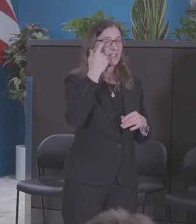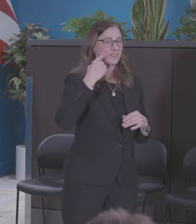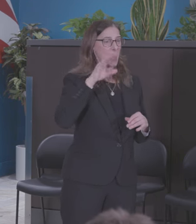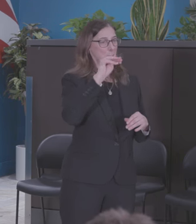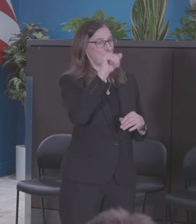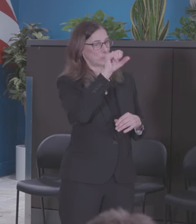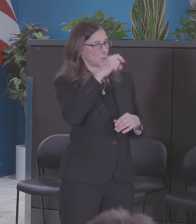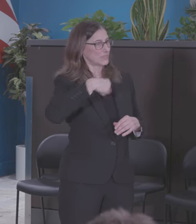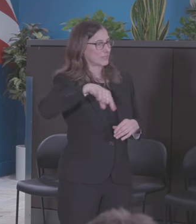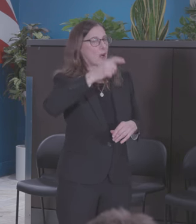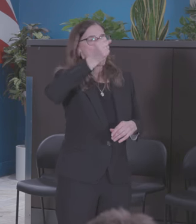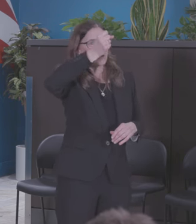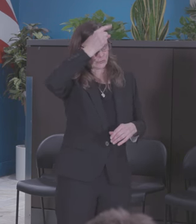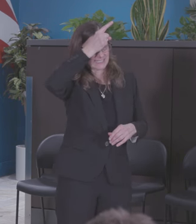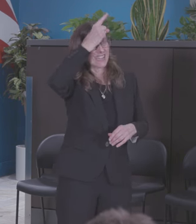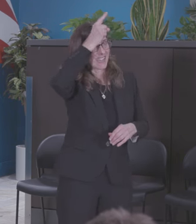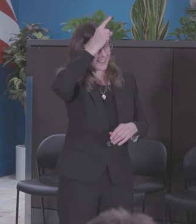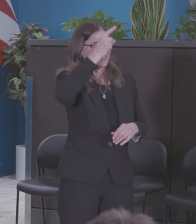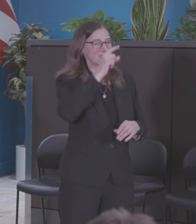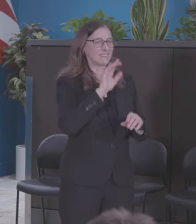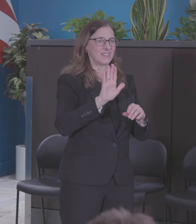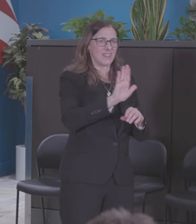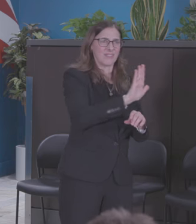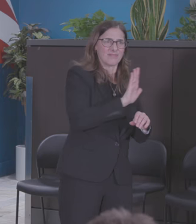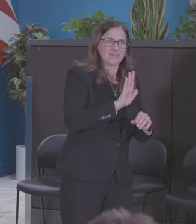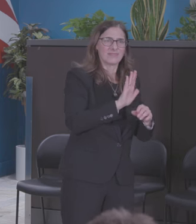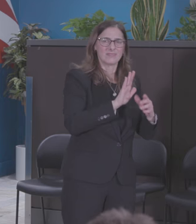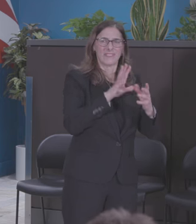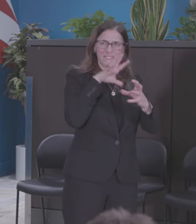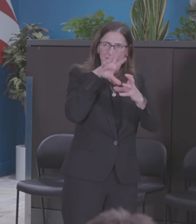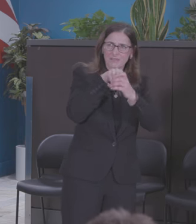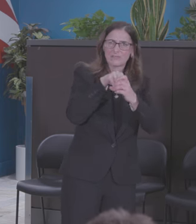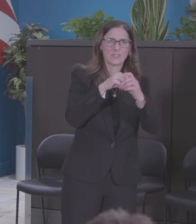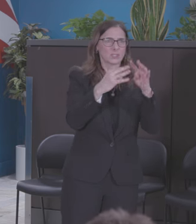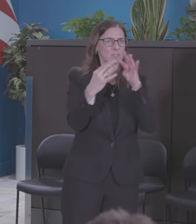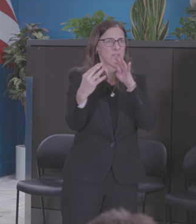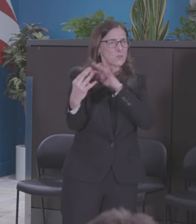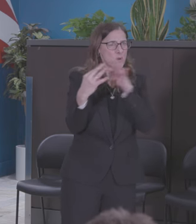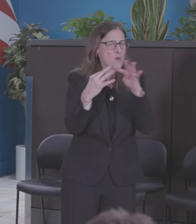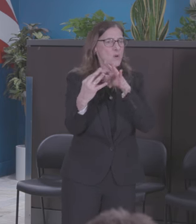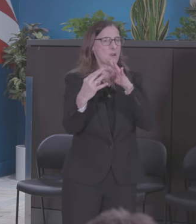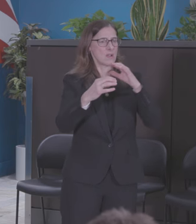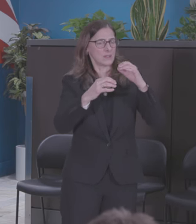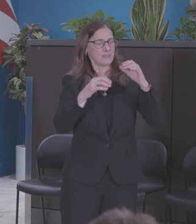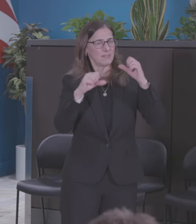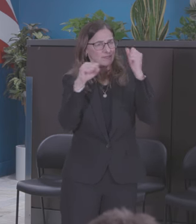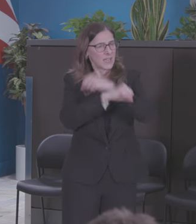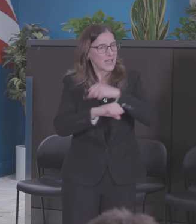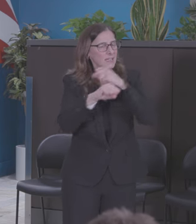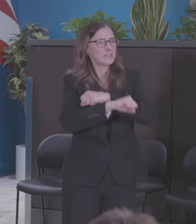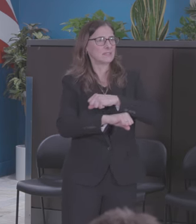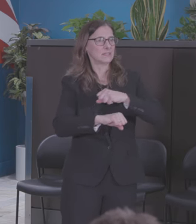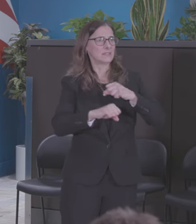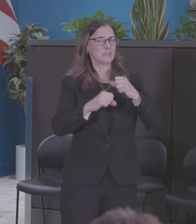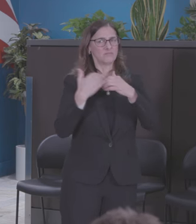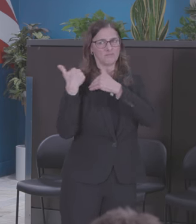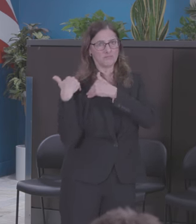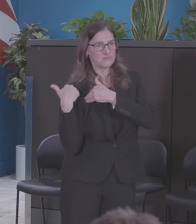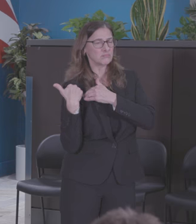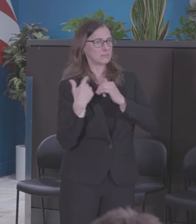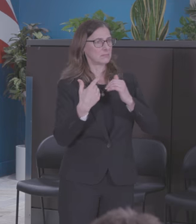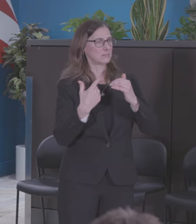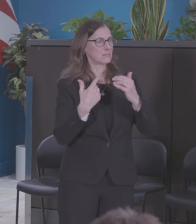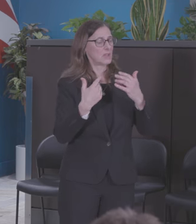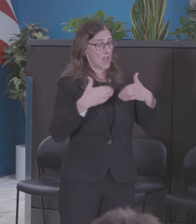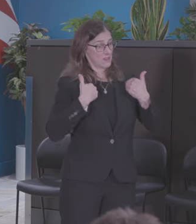In Massachusetts here, they understand the obligation that we, as a community and as a nation, take on when